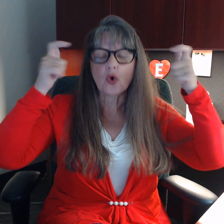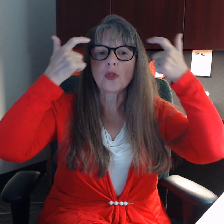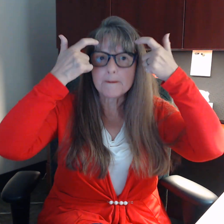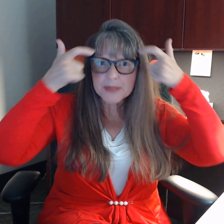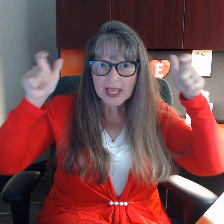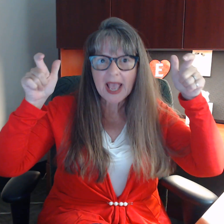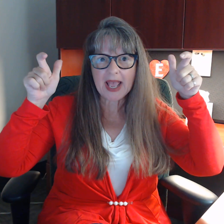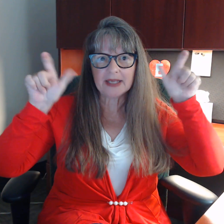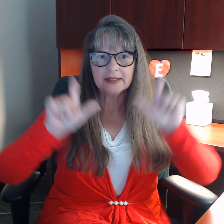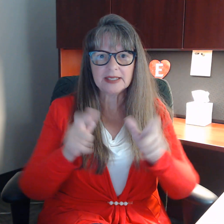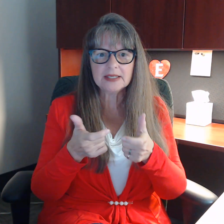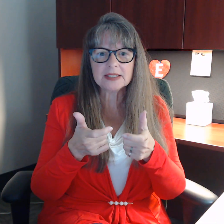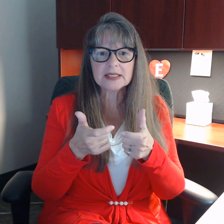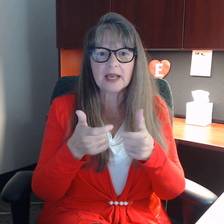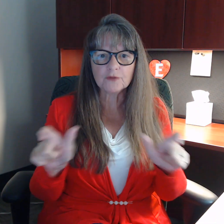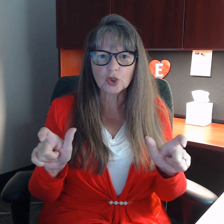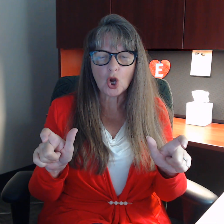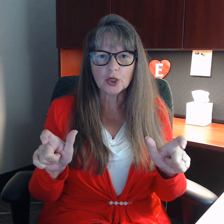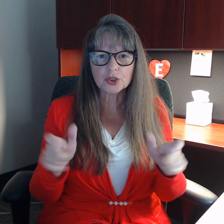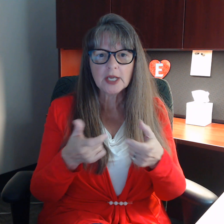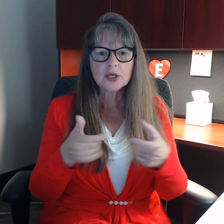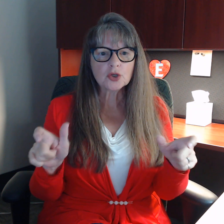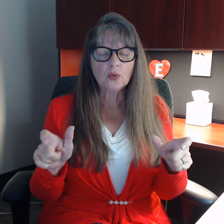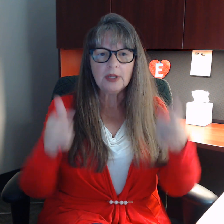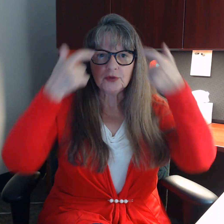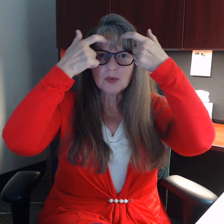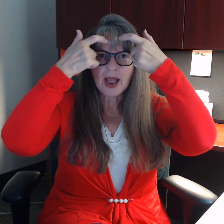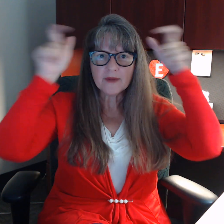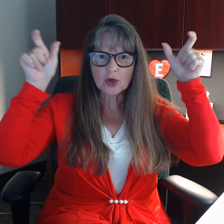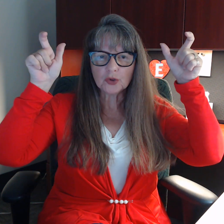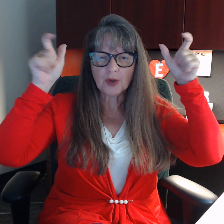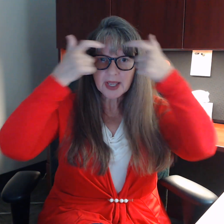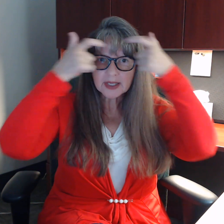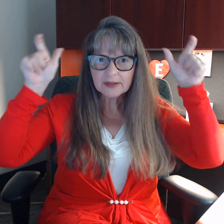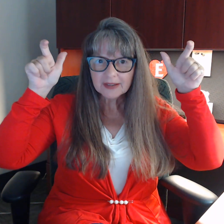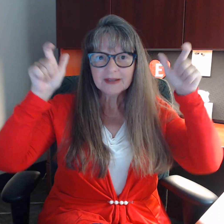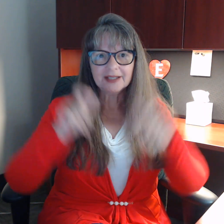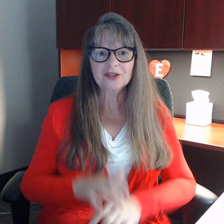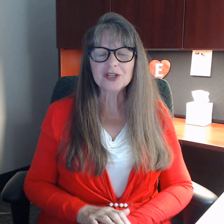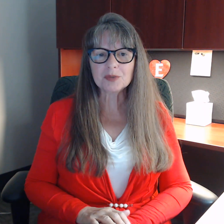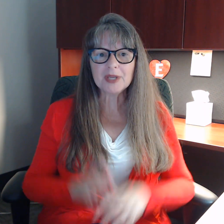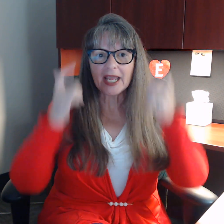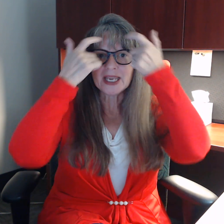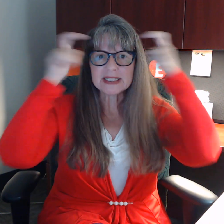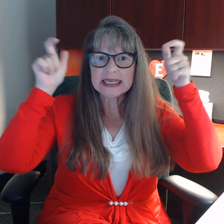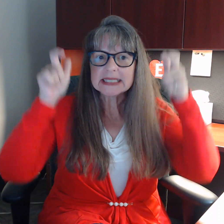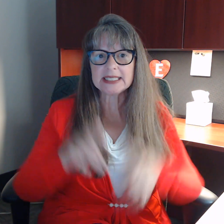the big head. See, this is the sign for large. So if you have it on your head, then it's the big head. It's